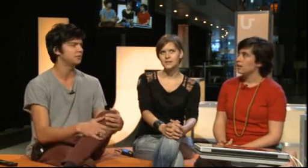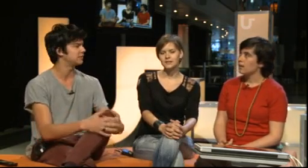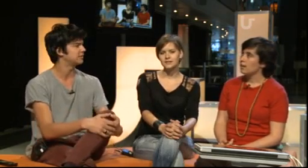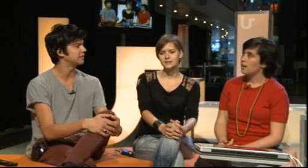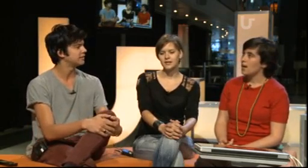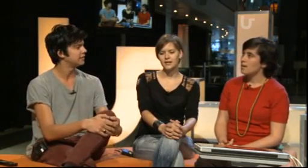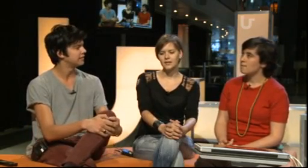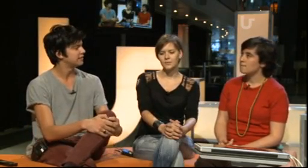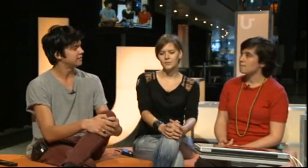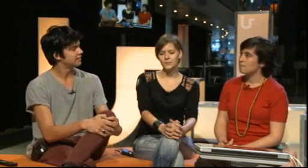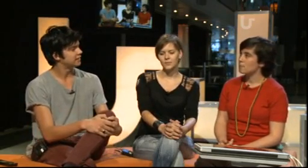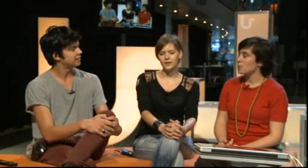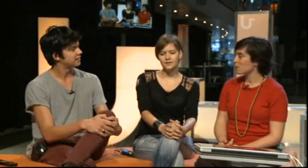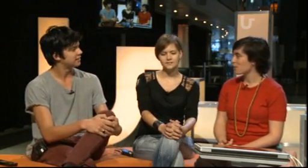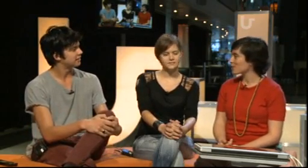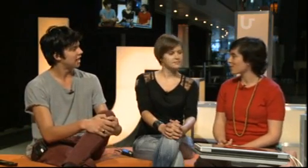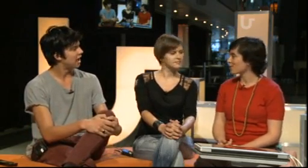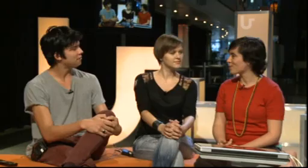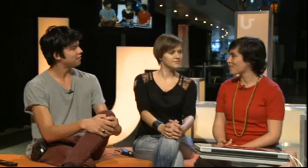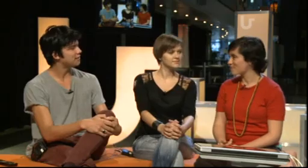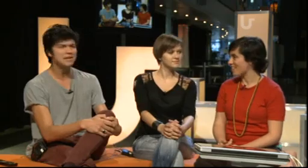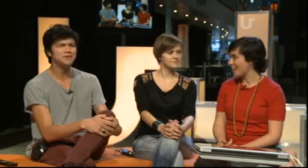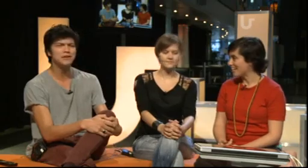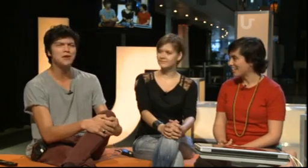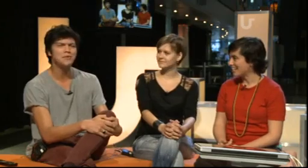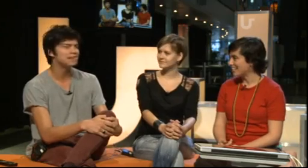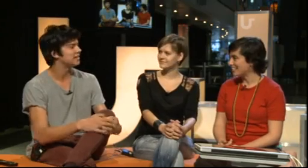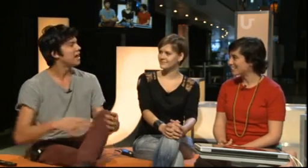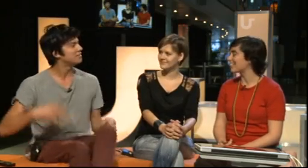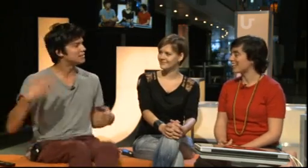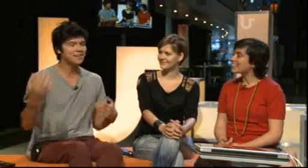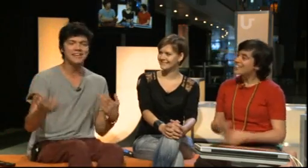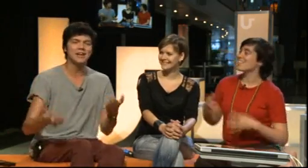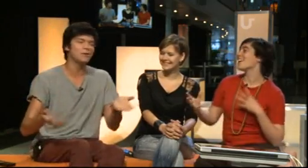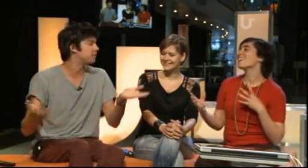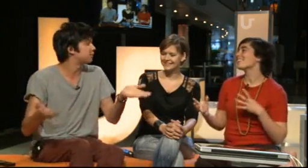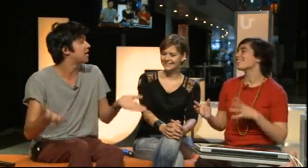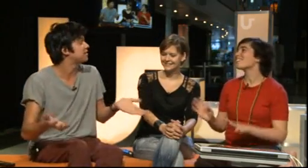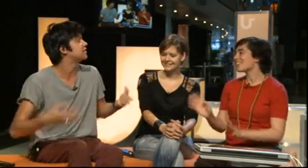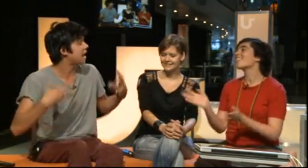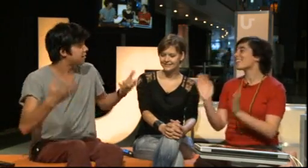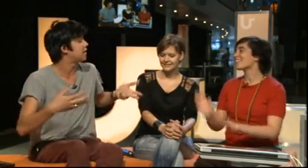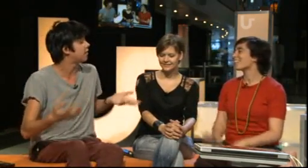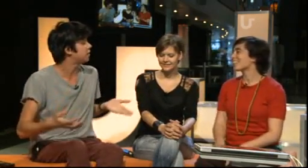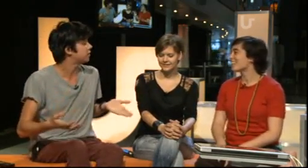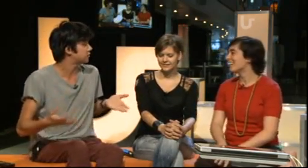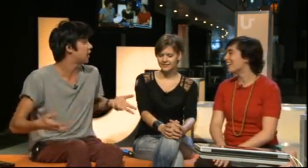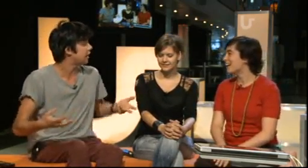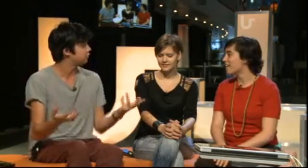question. What do you really mean by that? I don't even really know what I'm asking. Yeah, I'm just sort of thinking, like, we all have different accents. Are there like sort of sign language